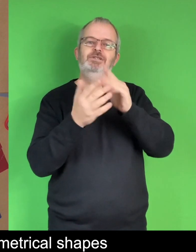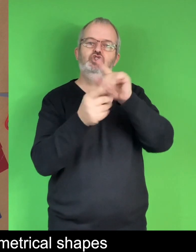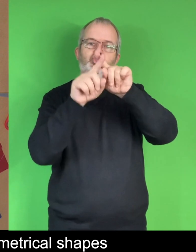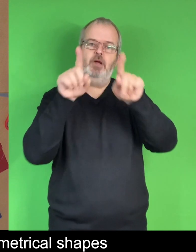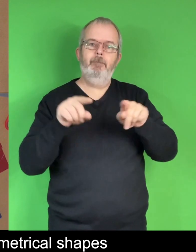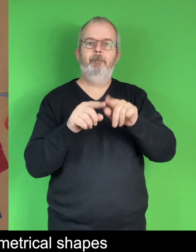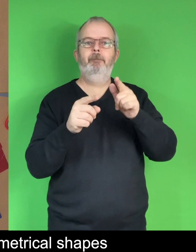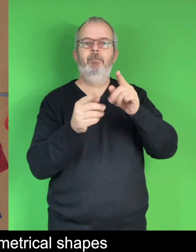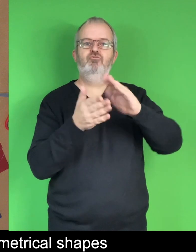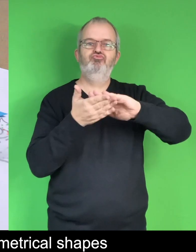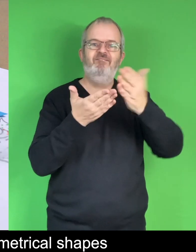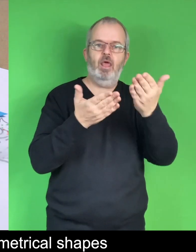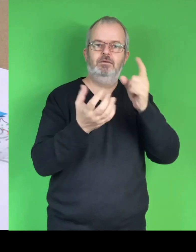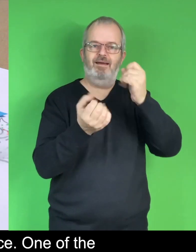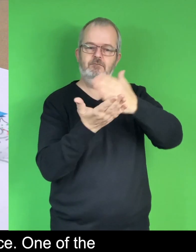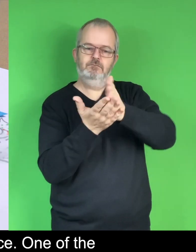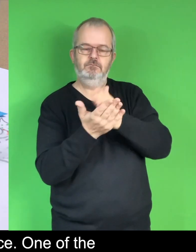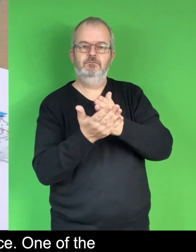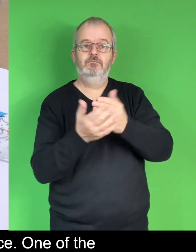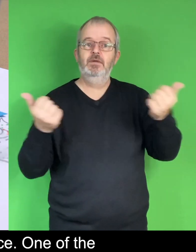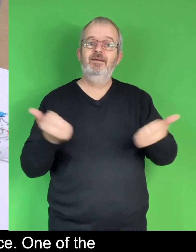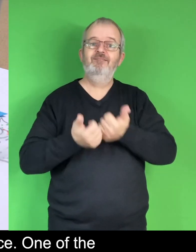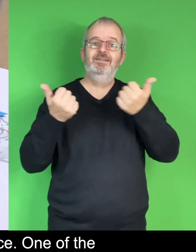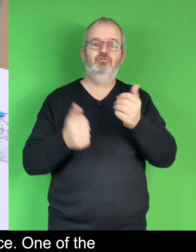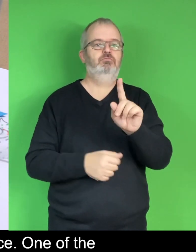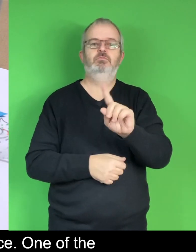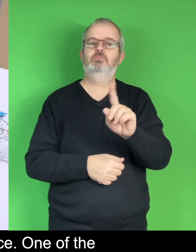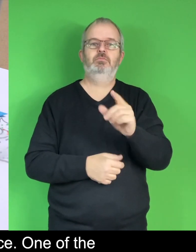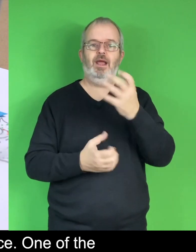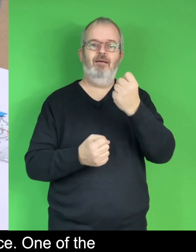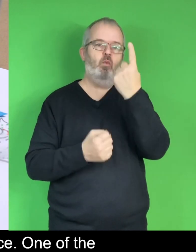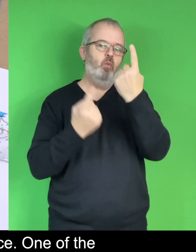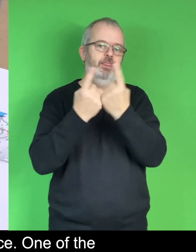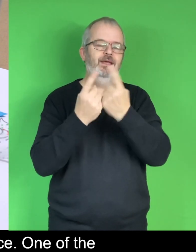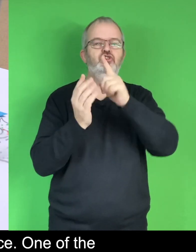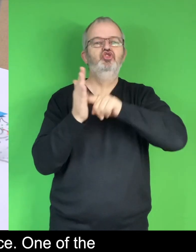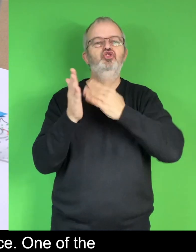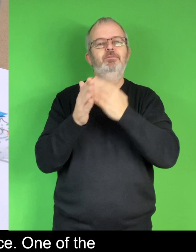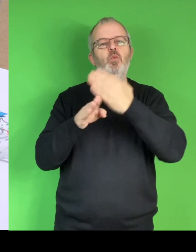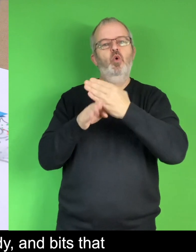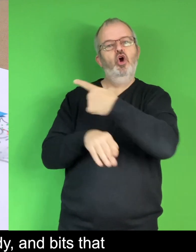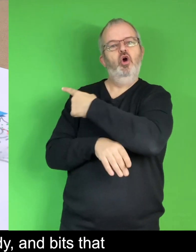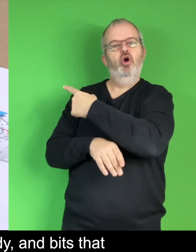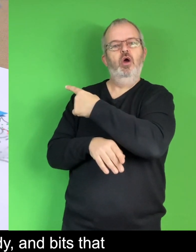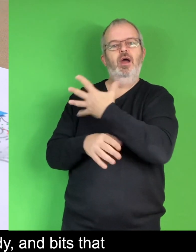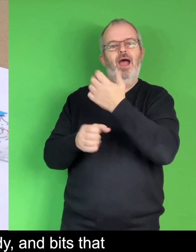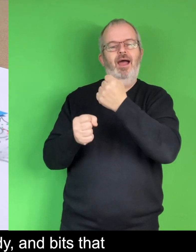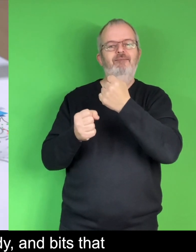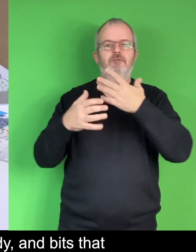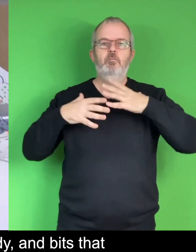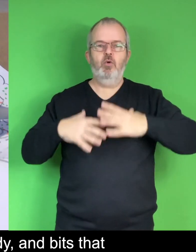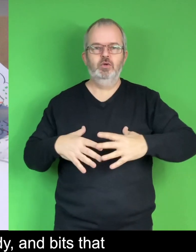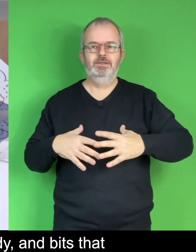different reflections going on. This isn't your finished piece. One of the things we noticed in Jimmy's work is how he plays